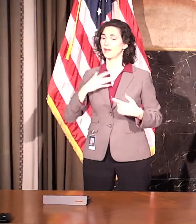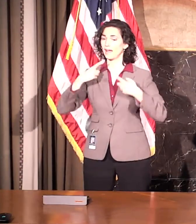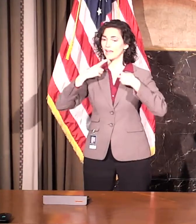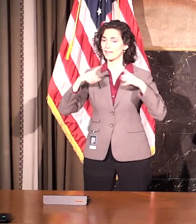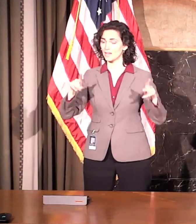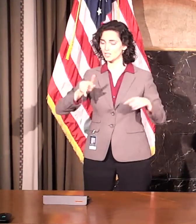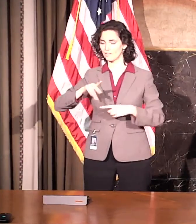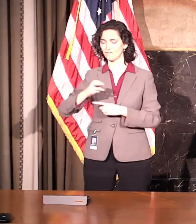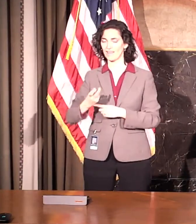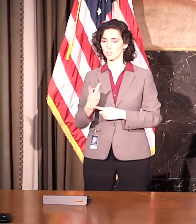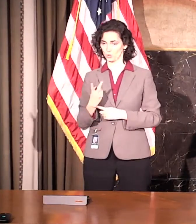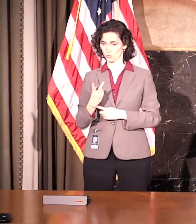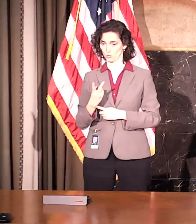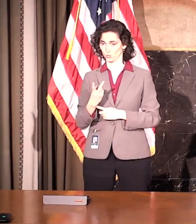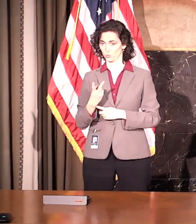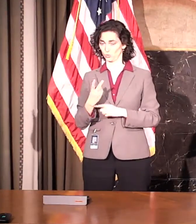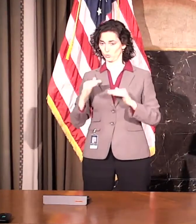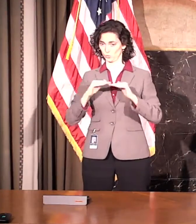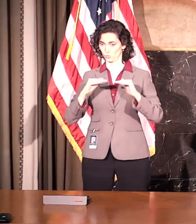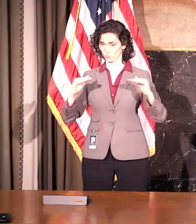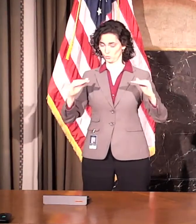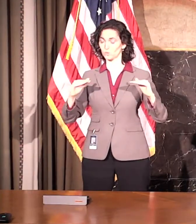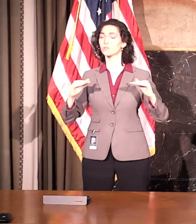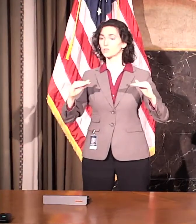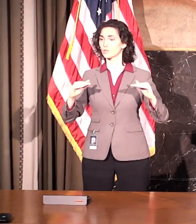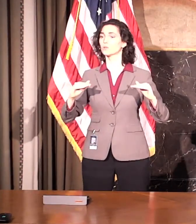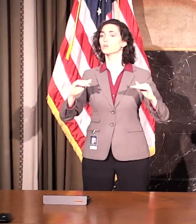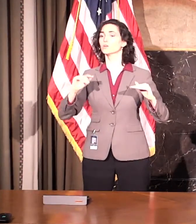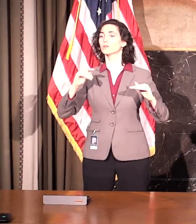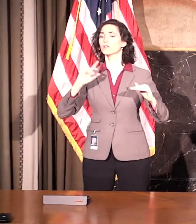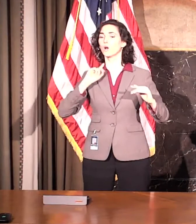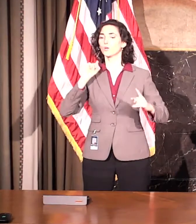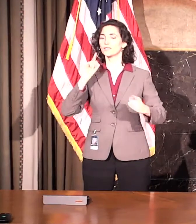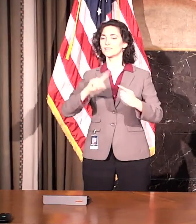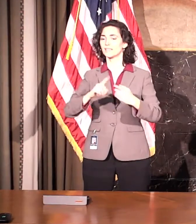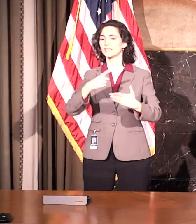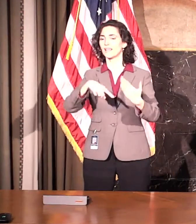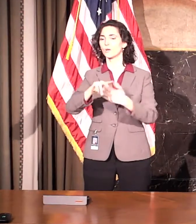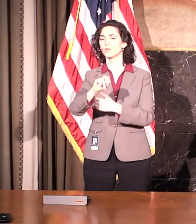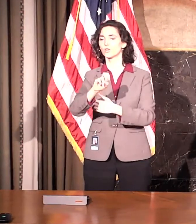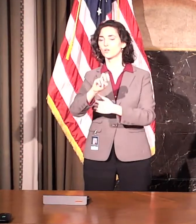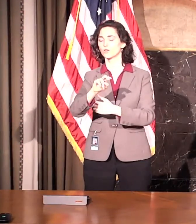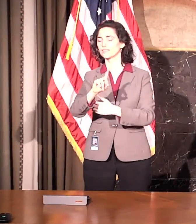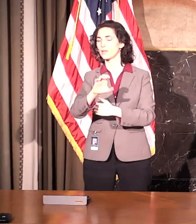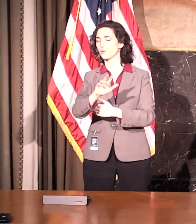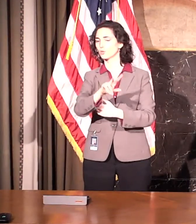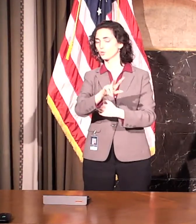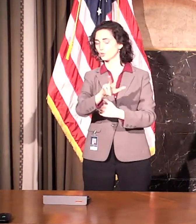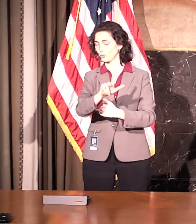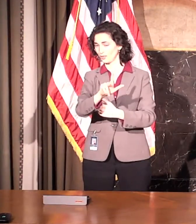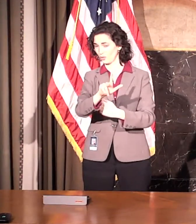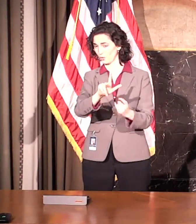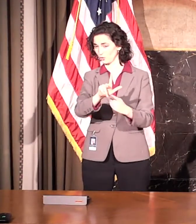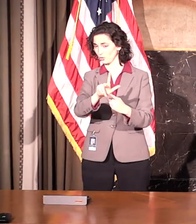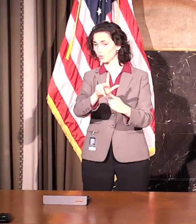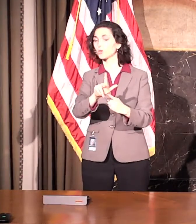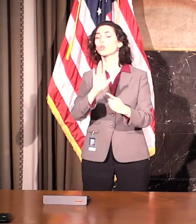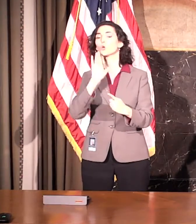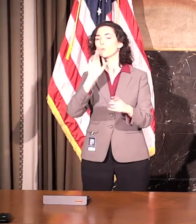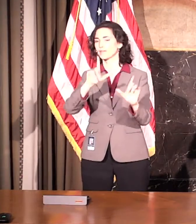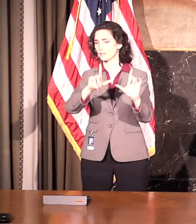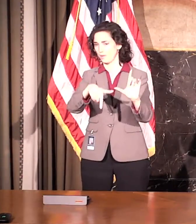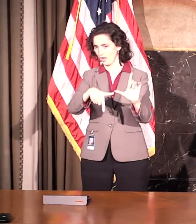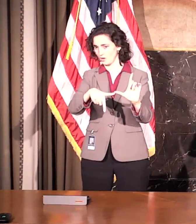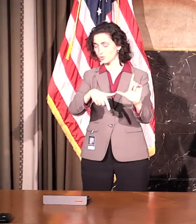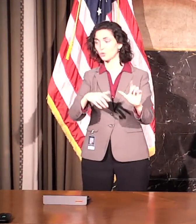expires on the 23rd, next week. I will be meeting with our folks early next week and making